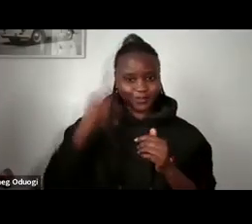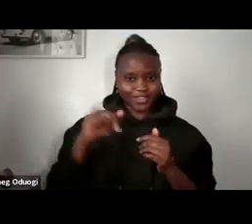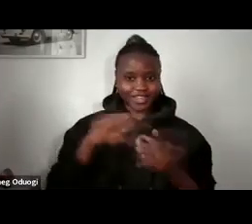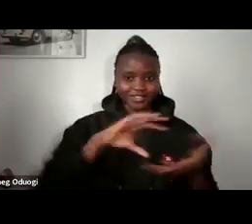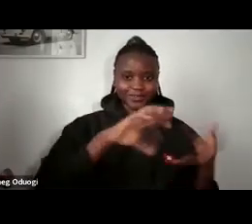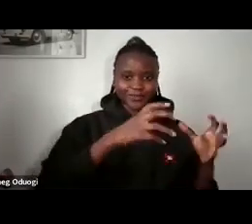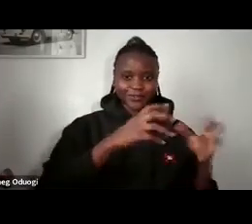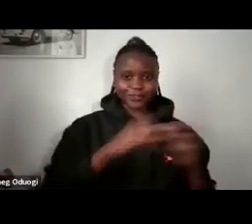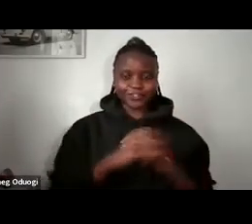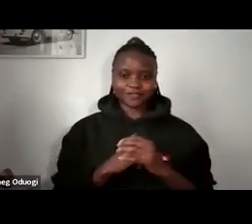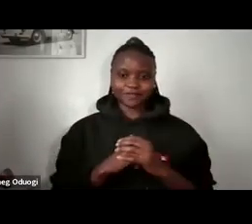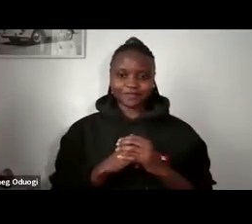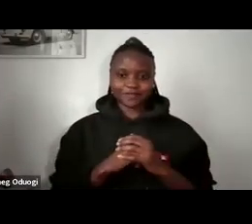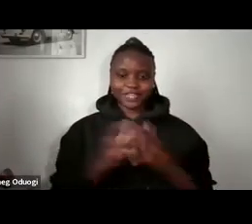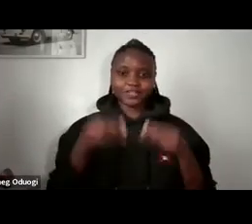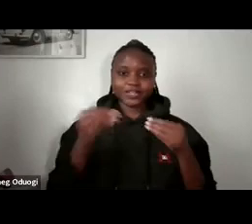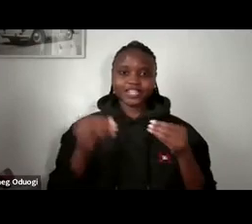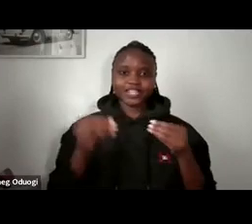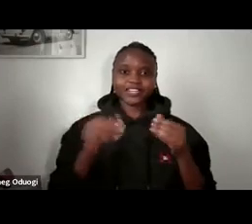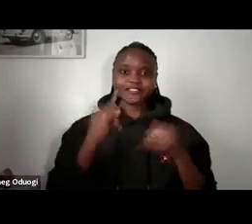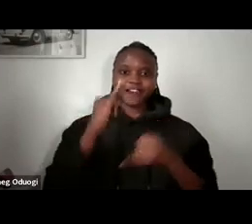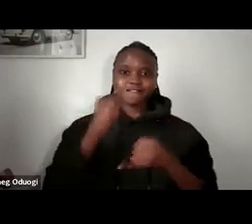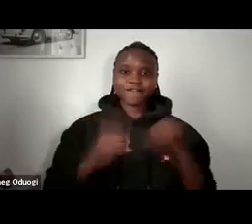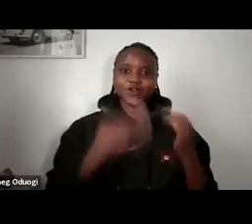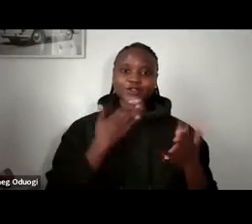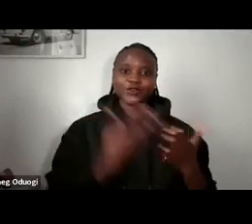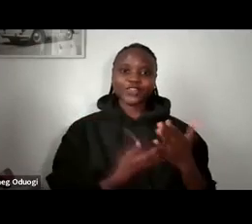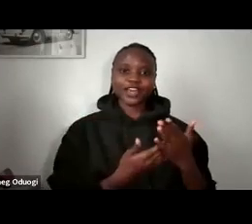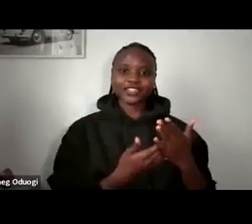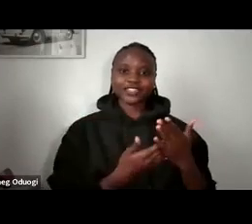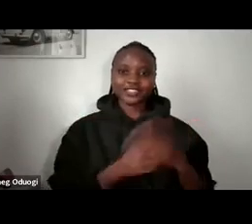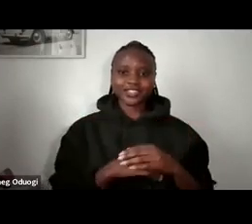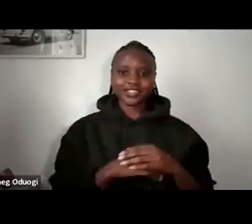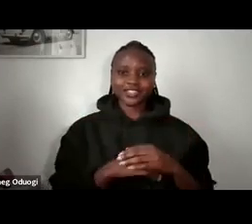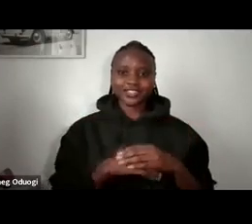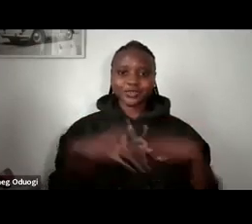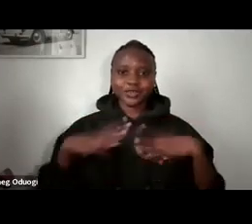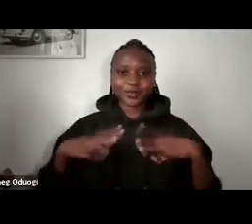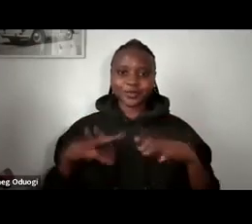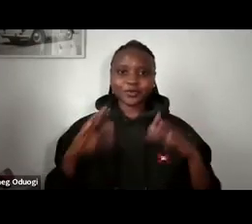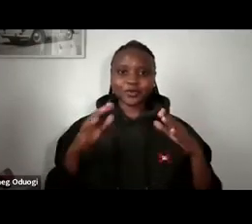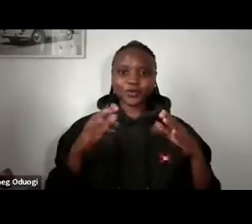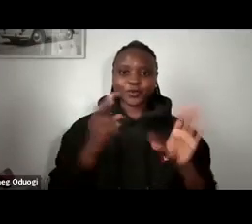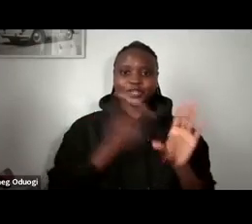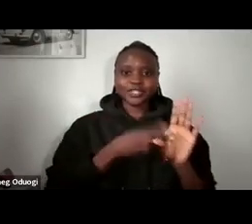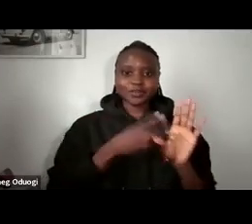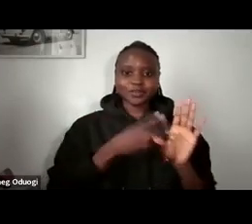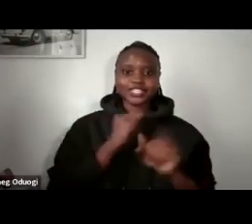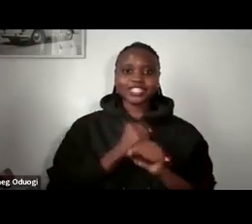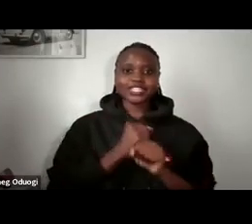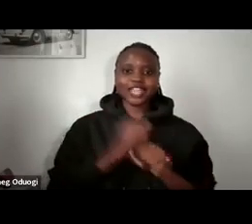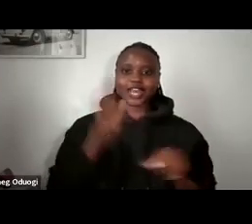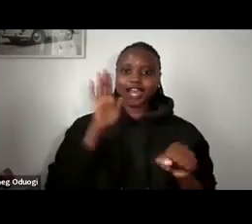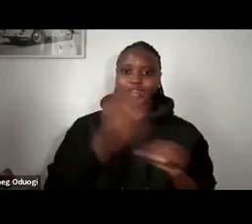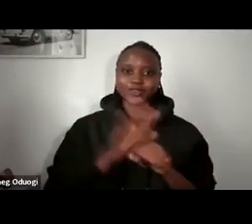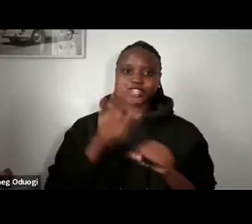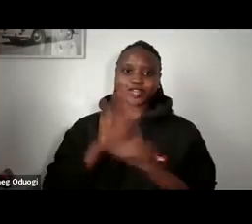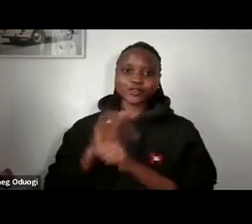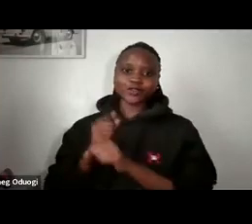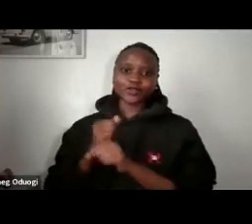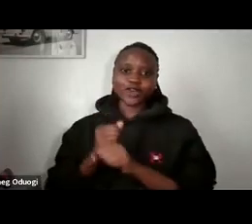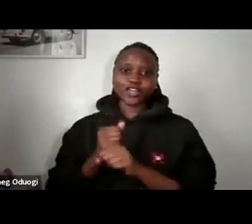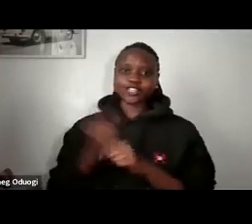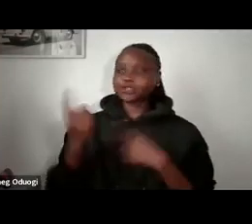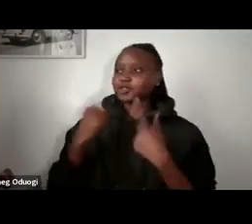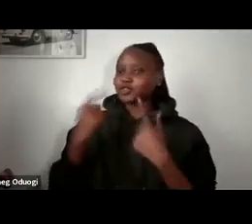to give a vote of thanks to the people who participated. She has done a lot of work. She's been reaching out to you.